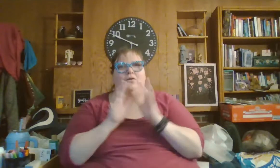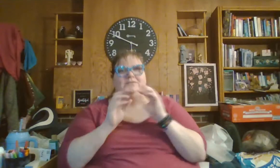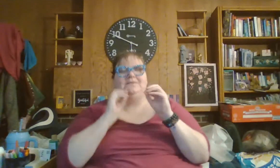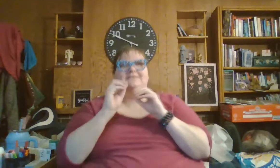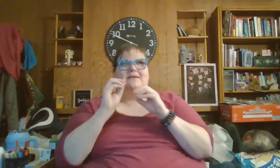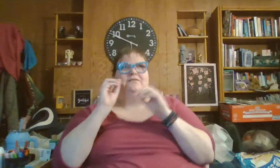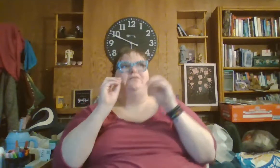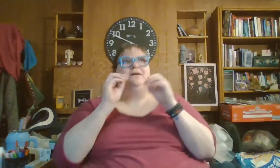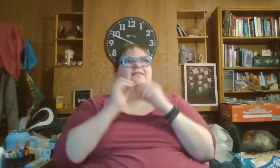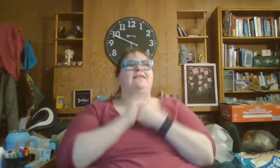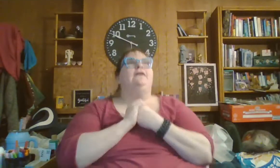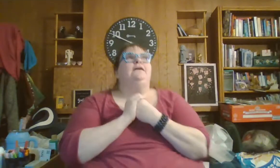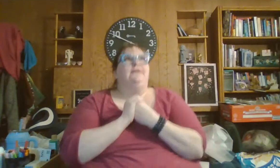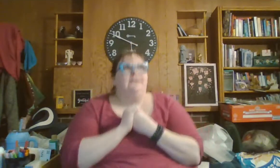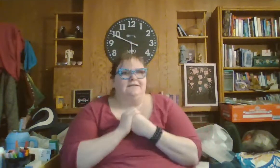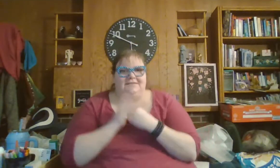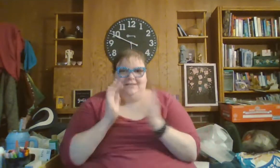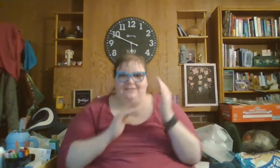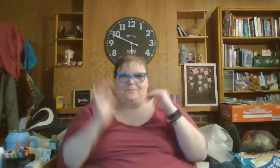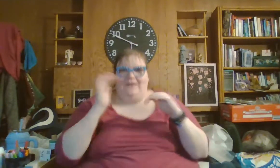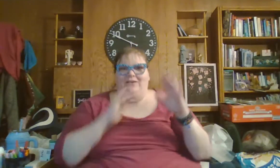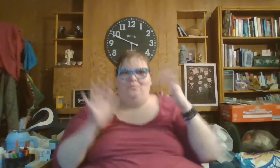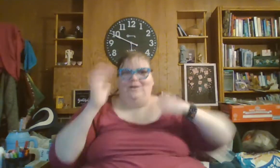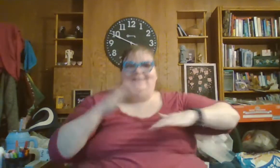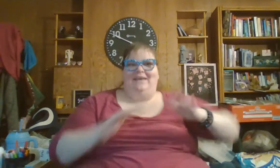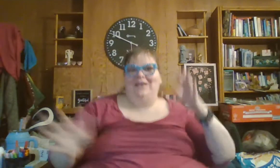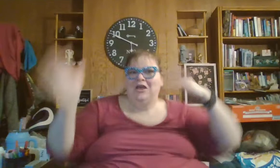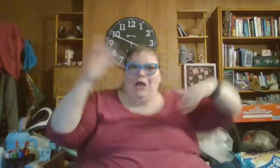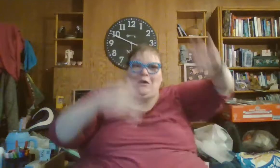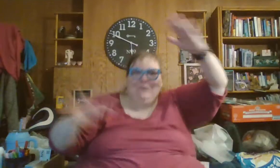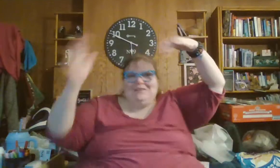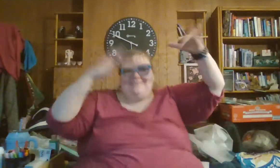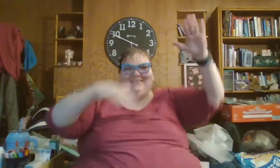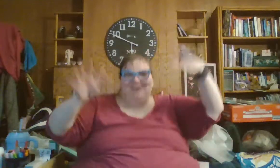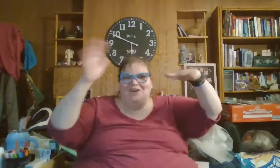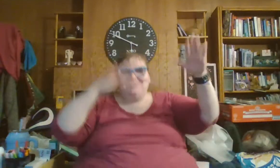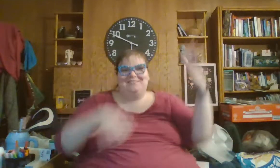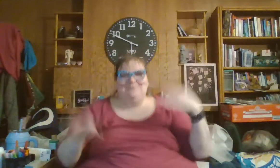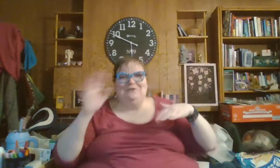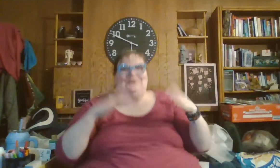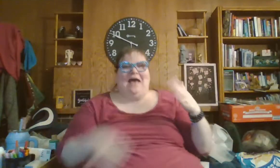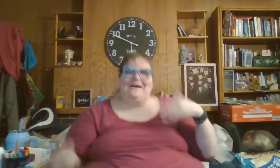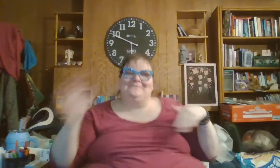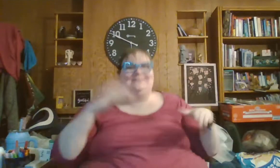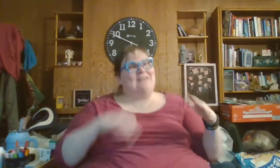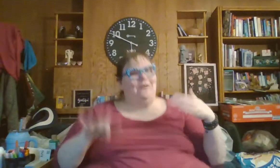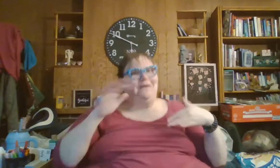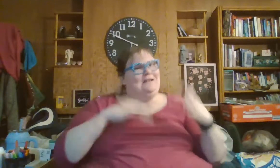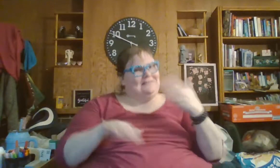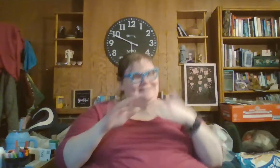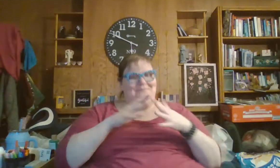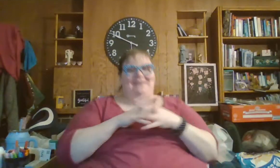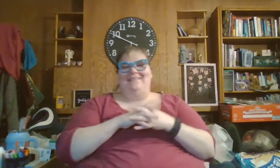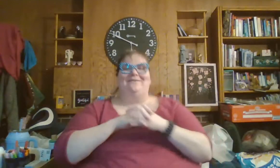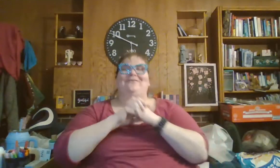the same every month because it's going to depend on what the stars and moon have to tell me needs to be in there for that